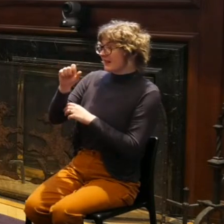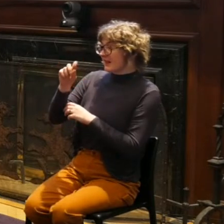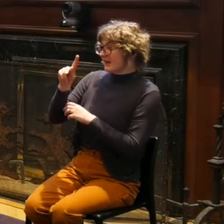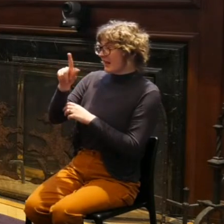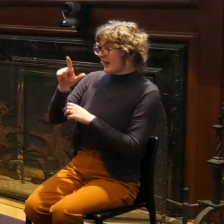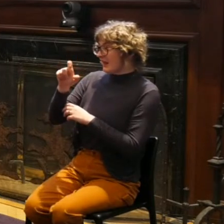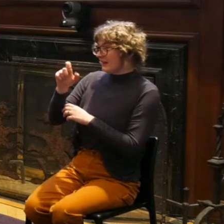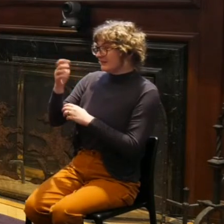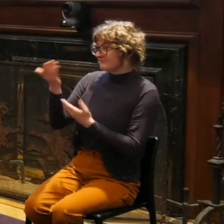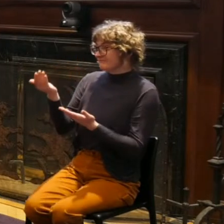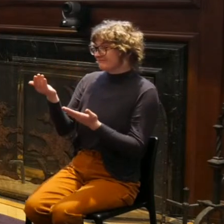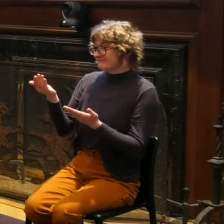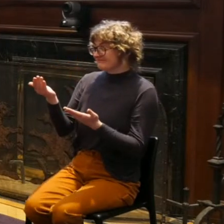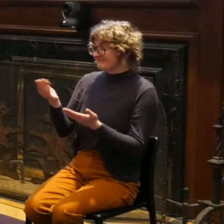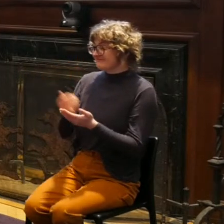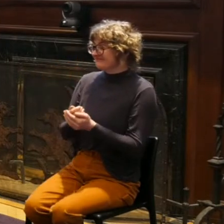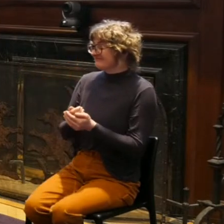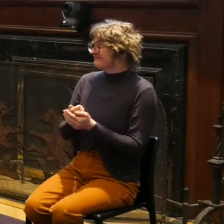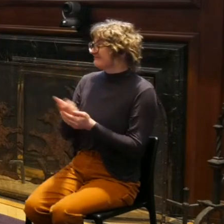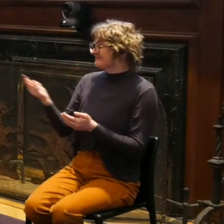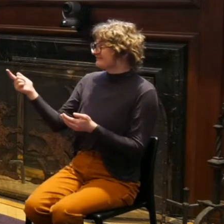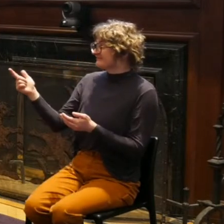you're up.